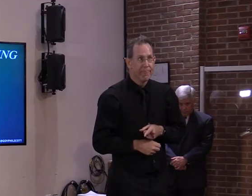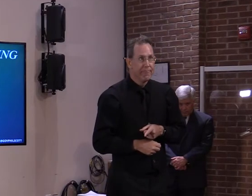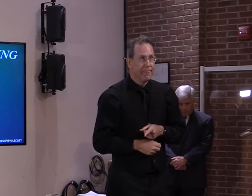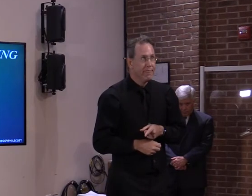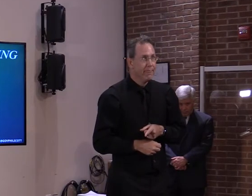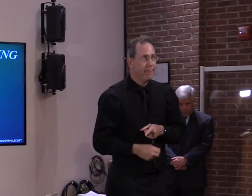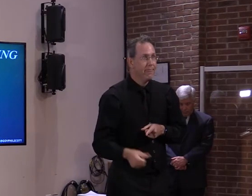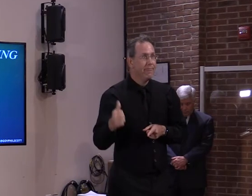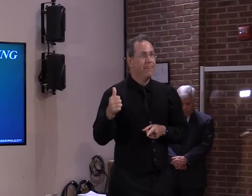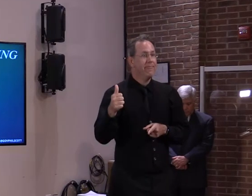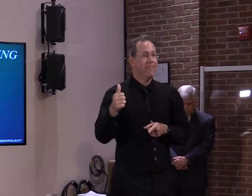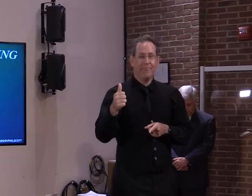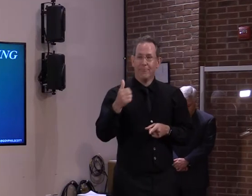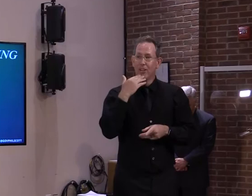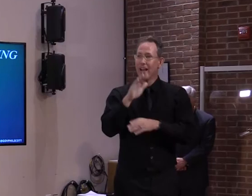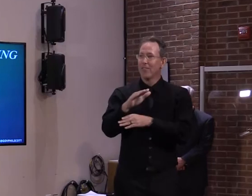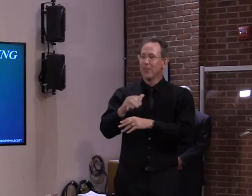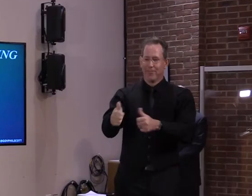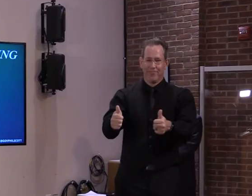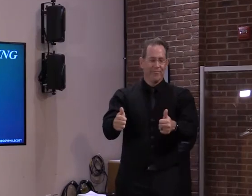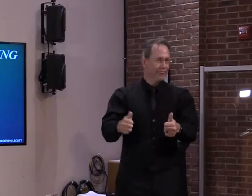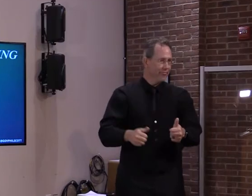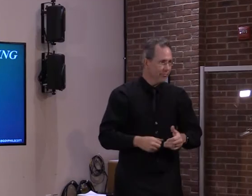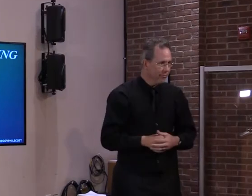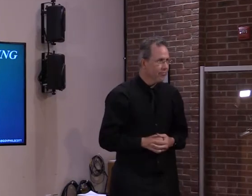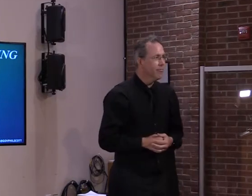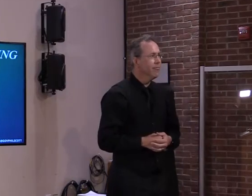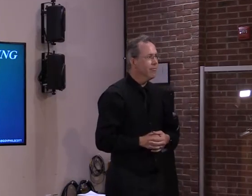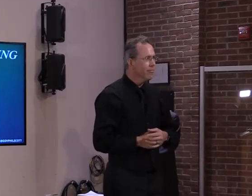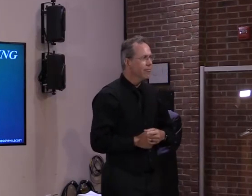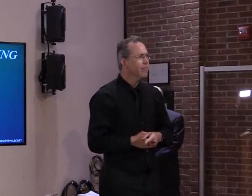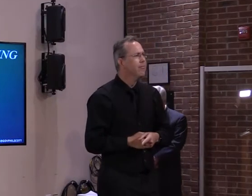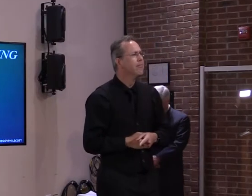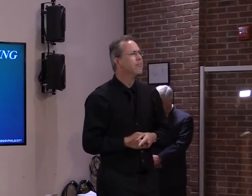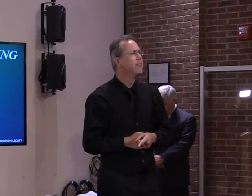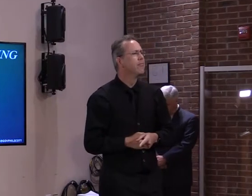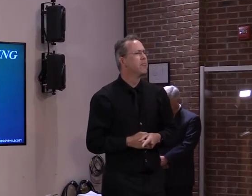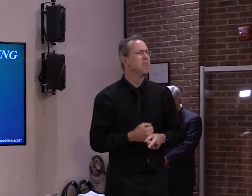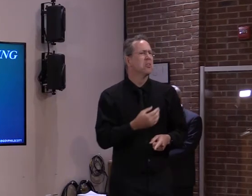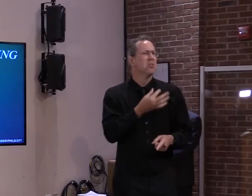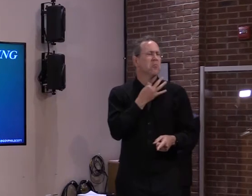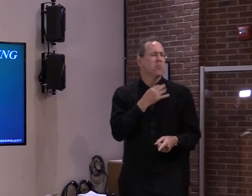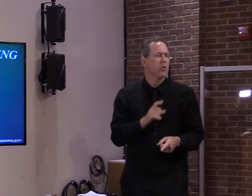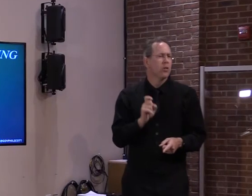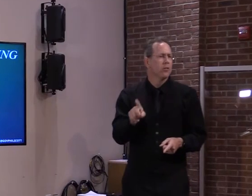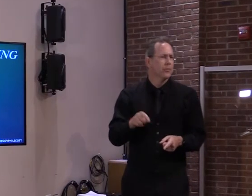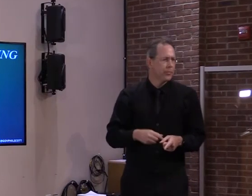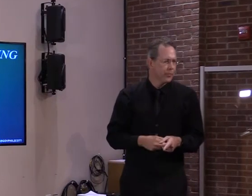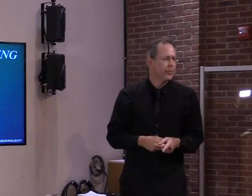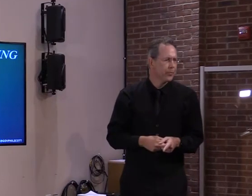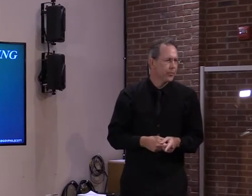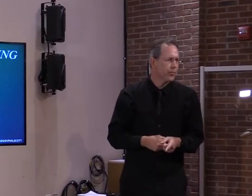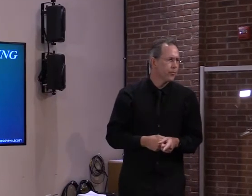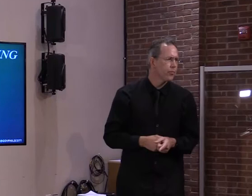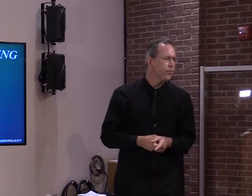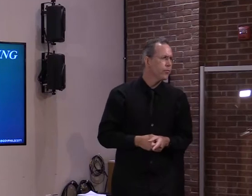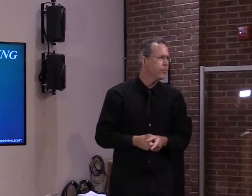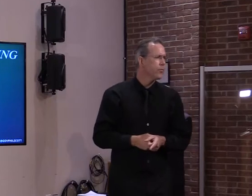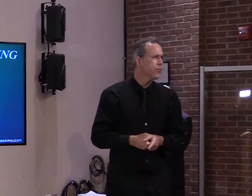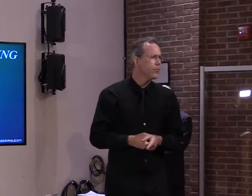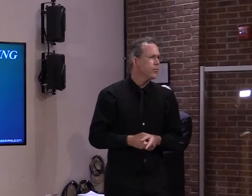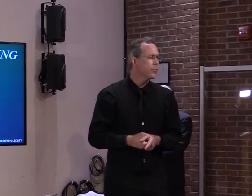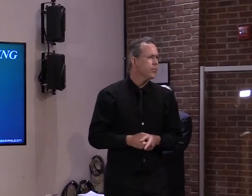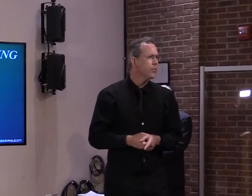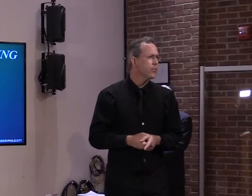Yeah, good afternoon. I just have a follow-up question involving people moving